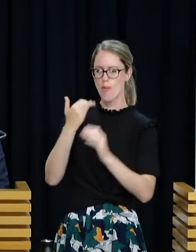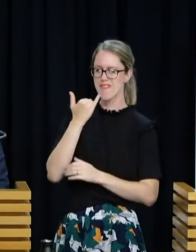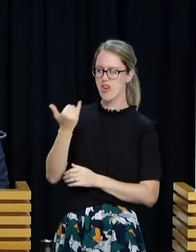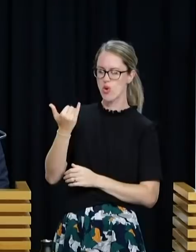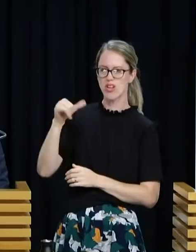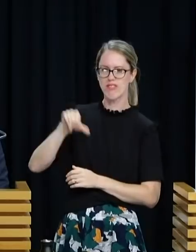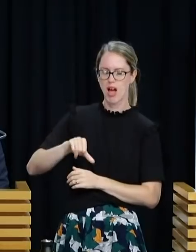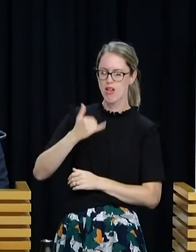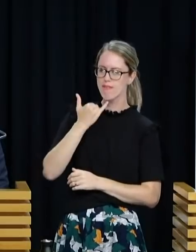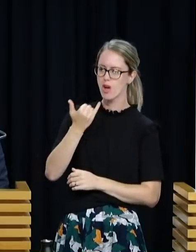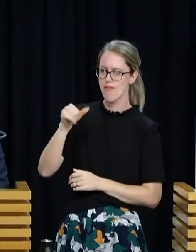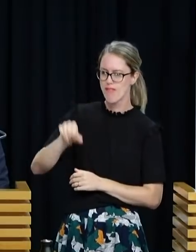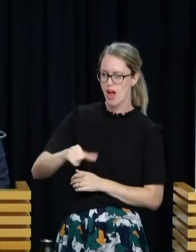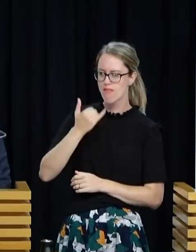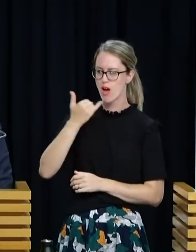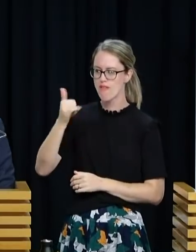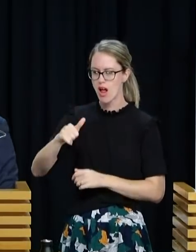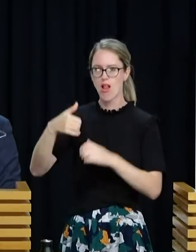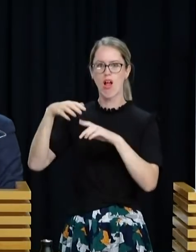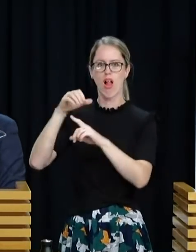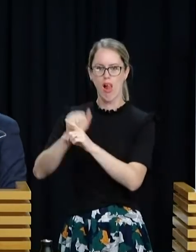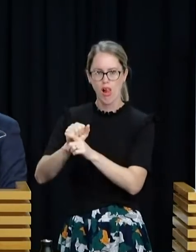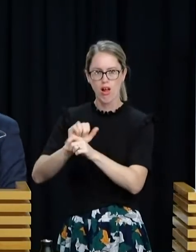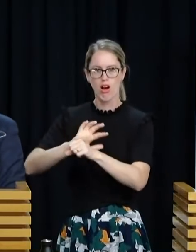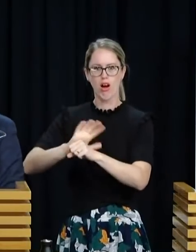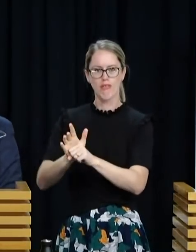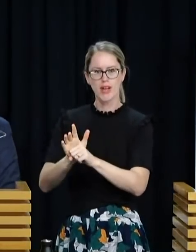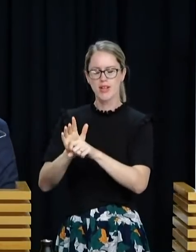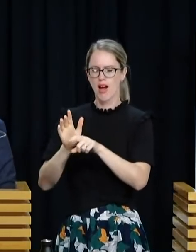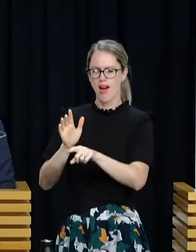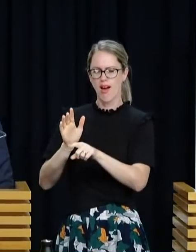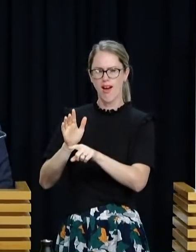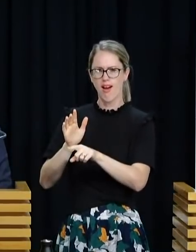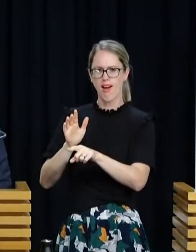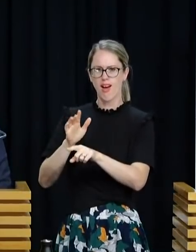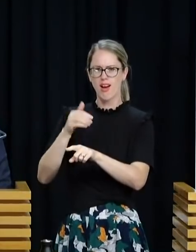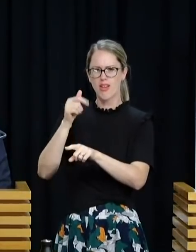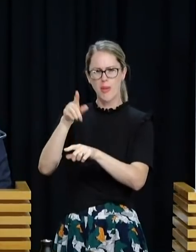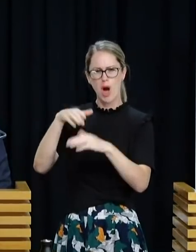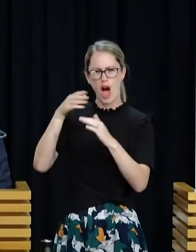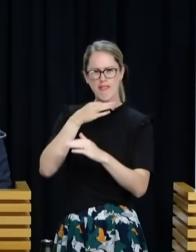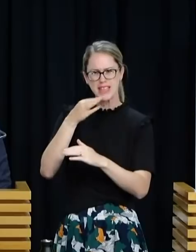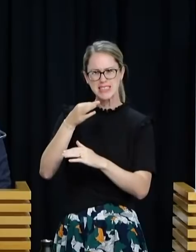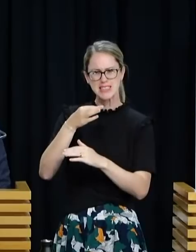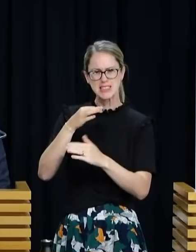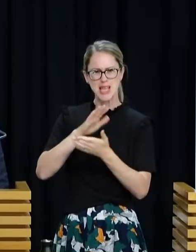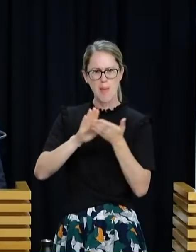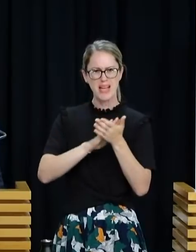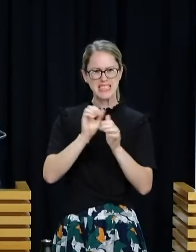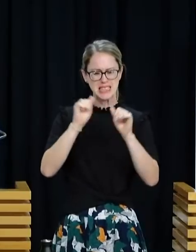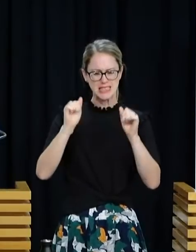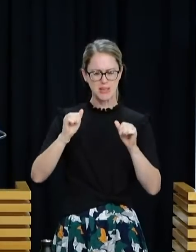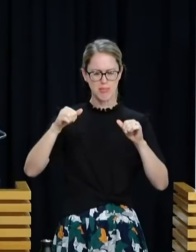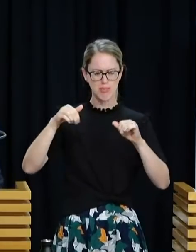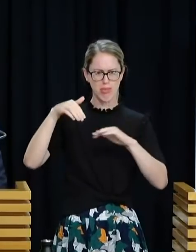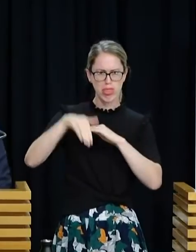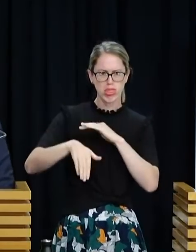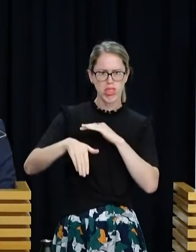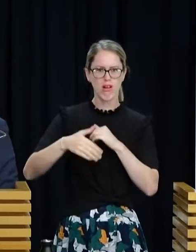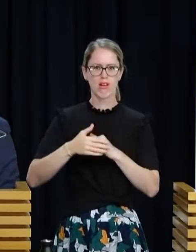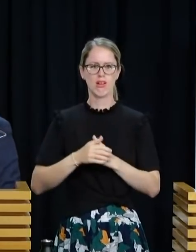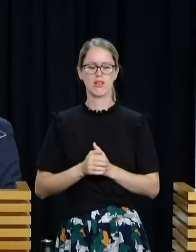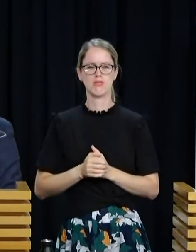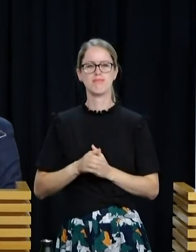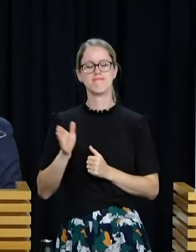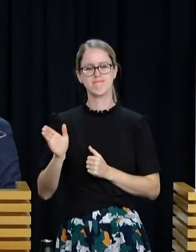failed over many, many days, when we knew that everyone at the school was at risk, and now we've had all these extra cases? Look,